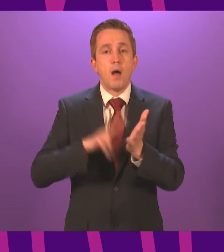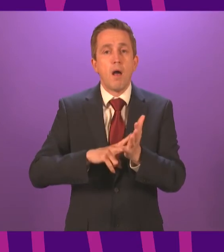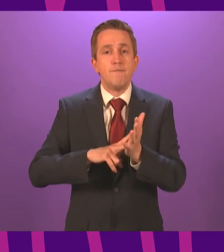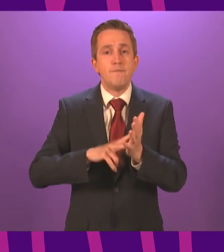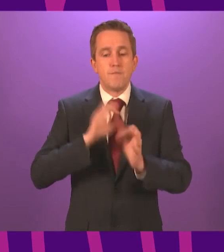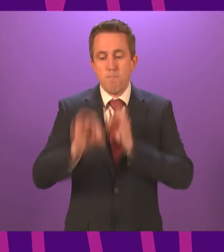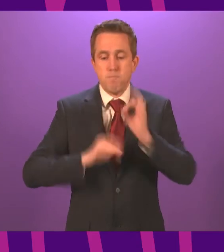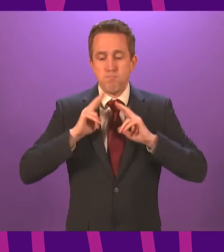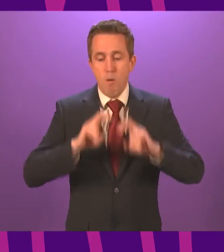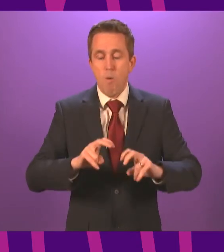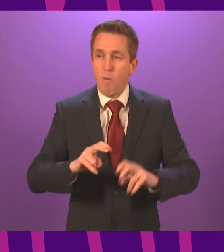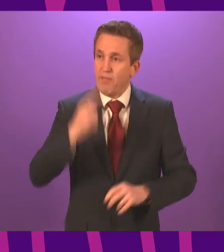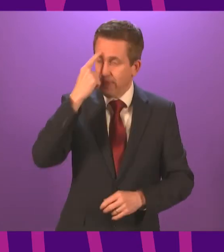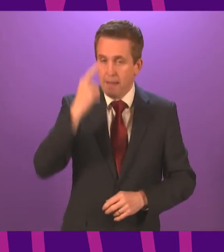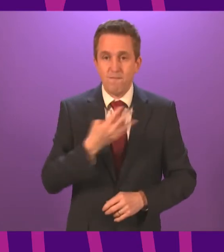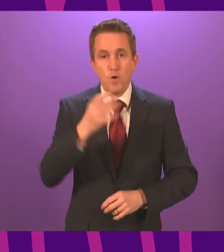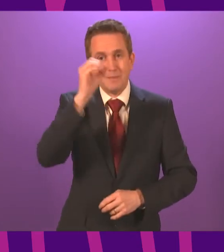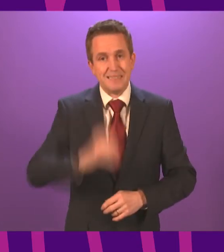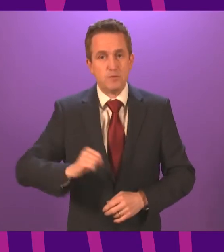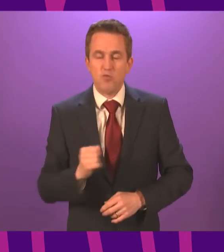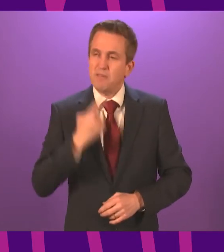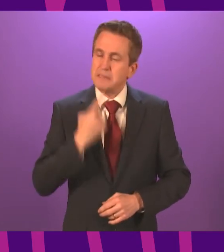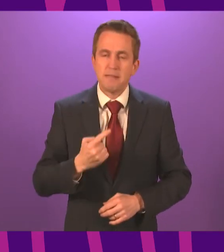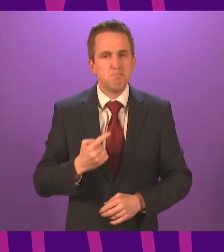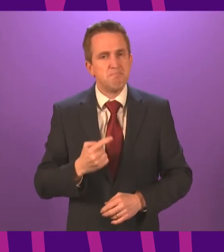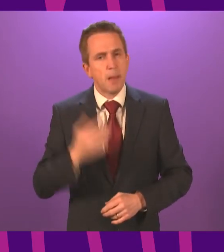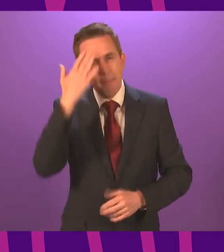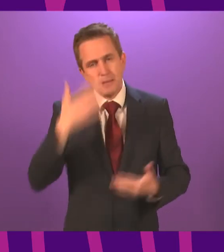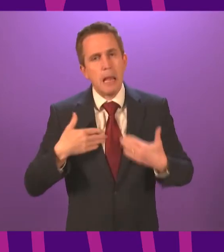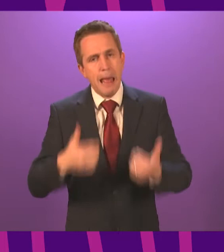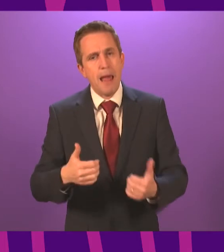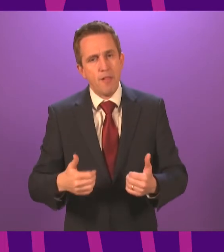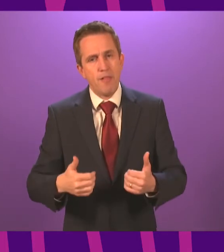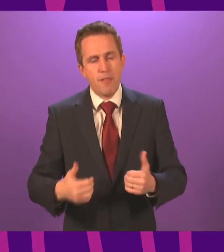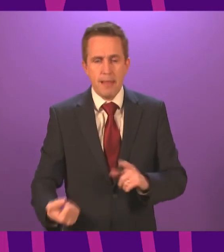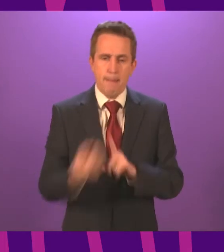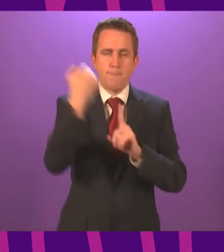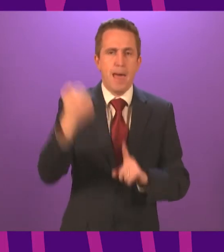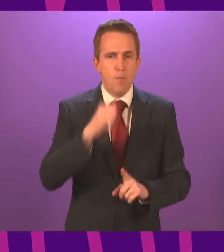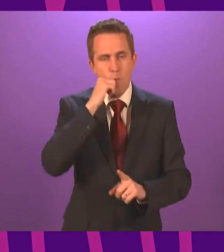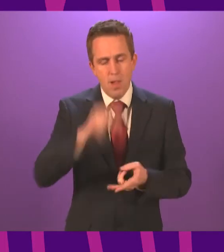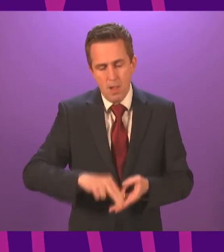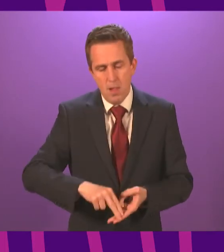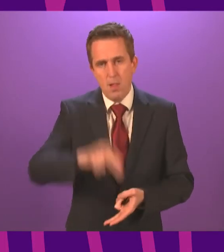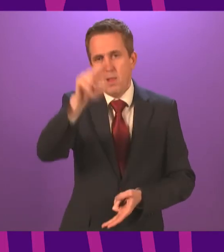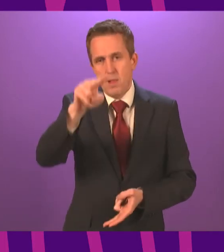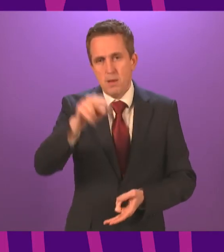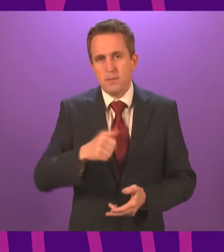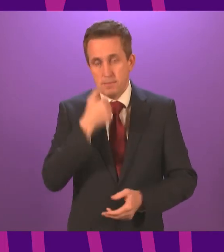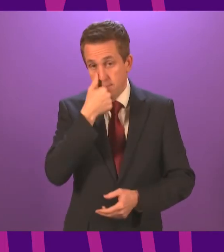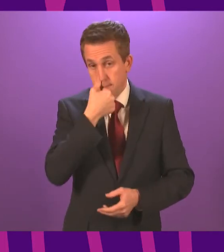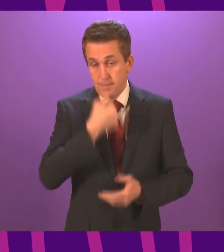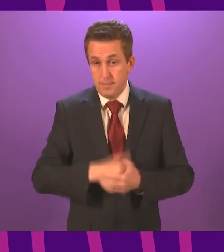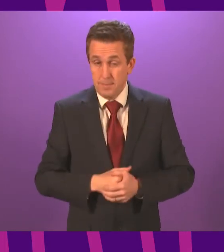Scots think the pandemic will lead to adverse mental health consequences in the coming year. For those finding life